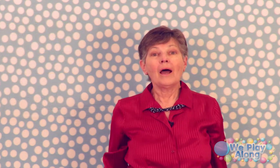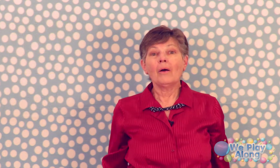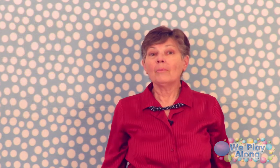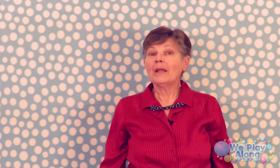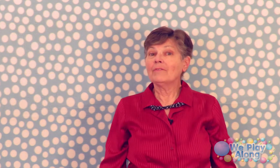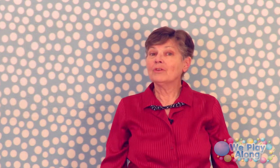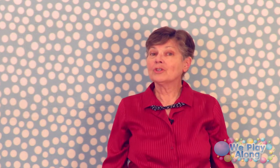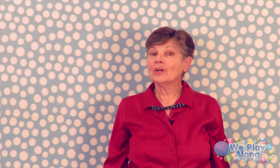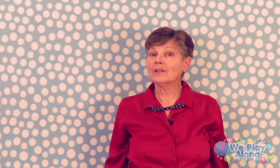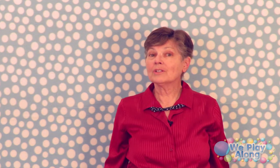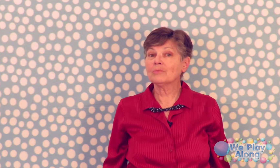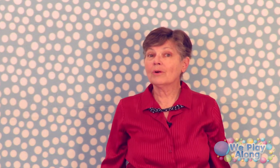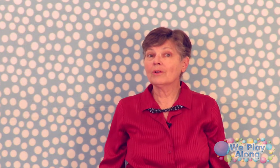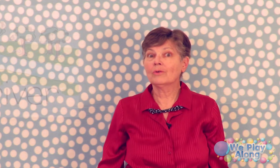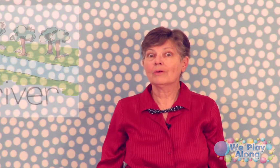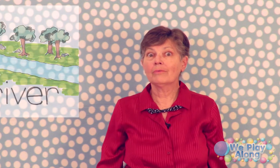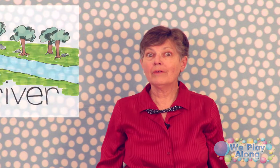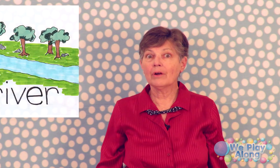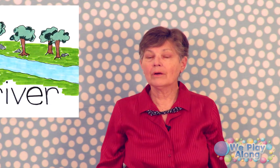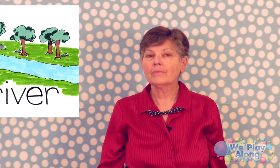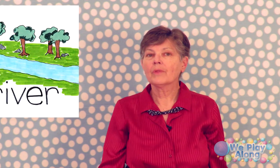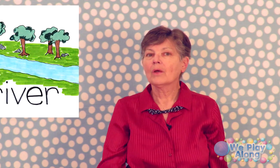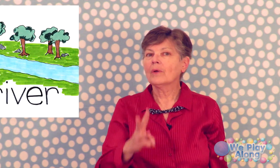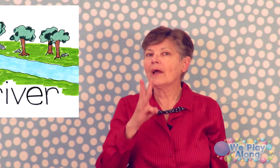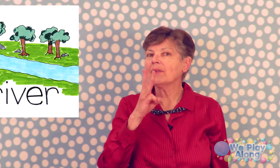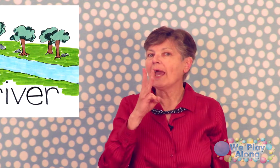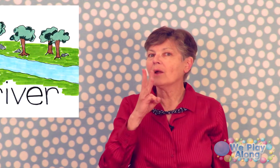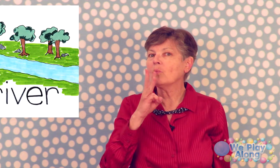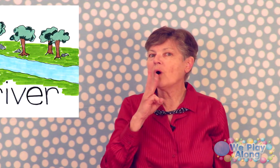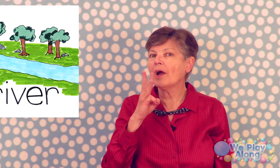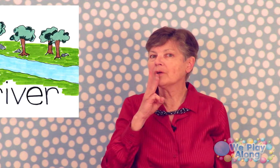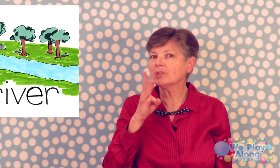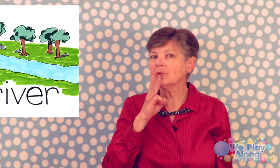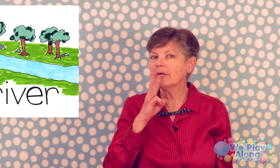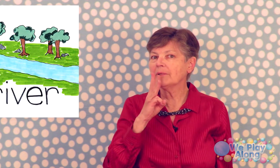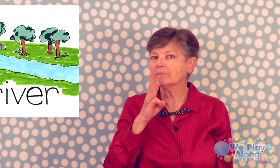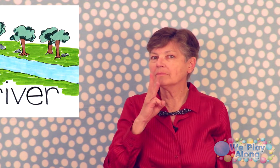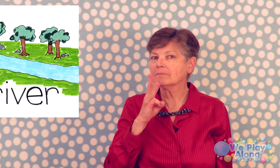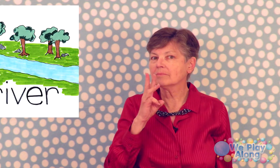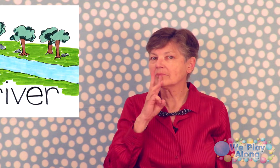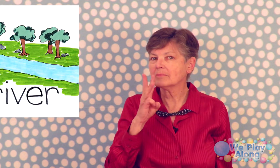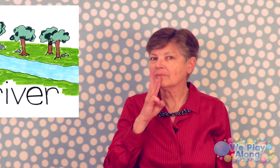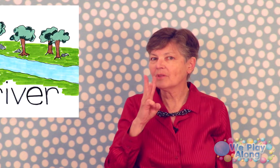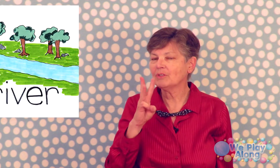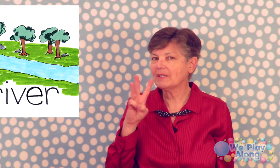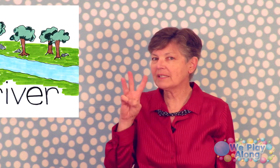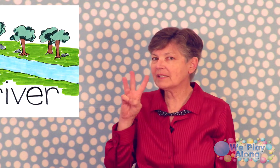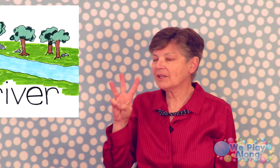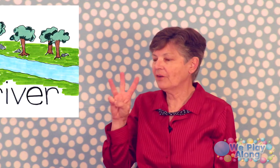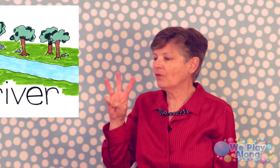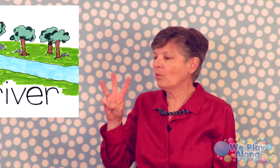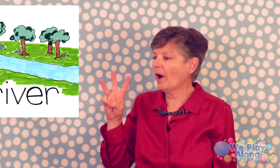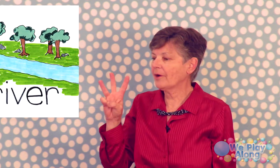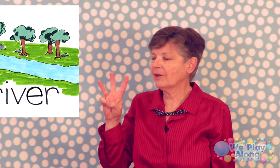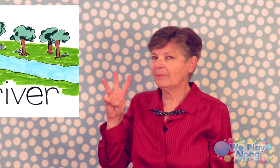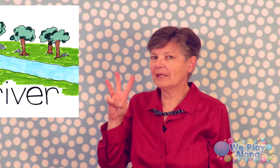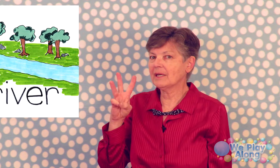Now, but if you turn this road into a river, we have to add water to it. So this is a sign for water. You make